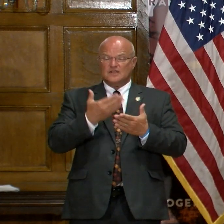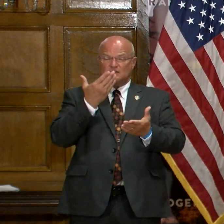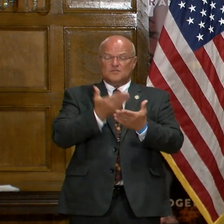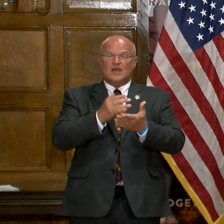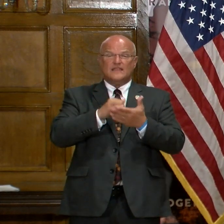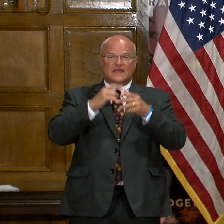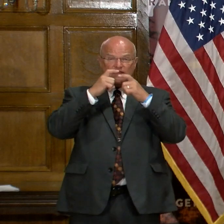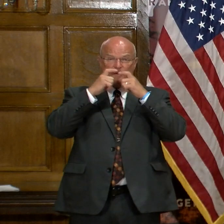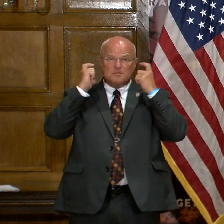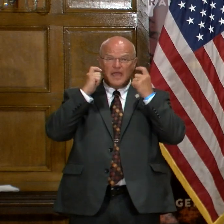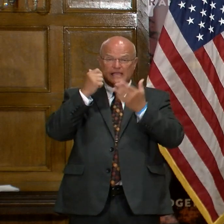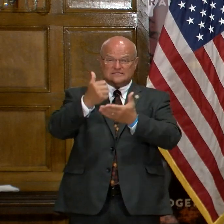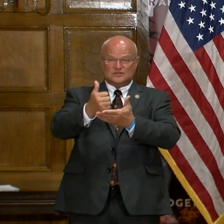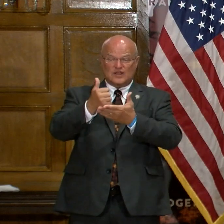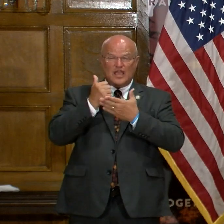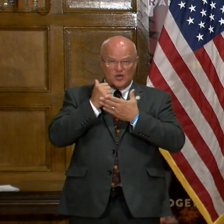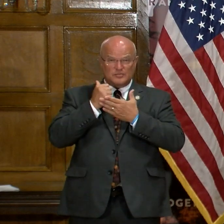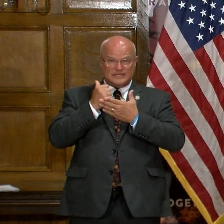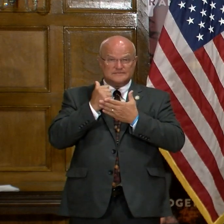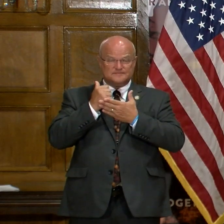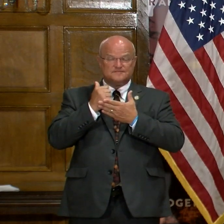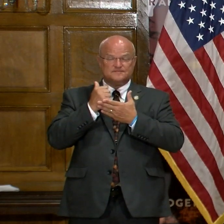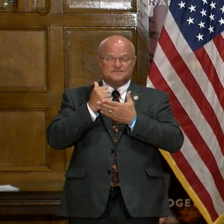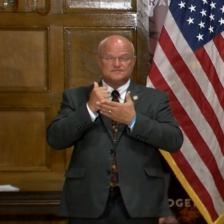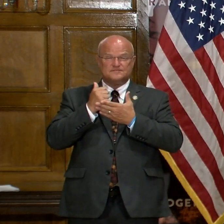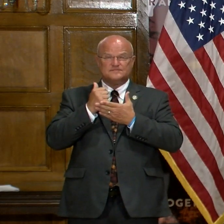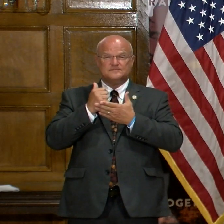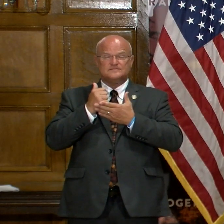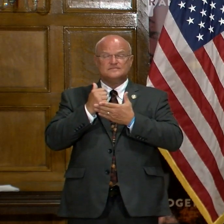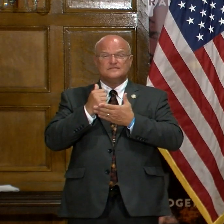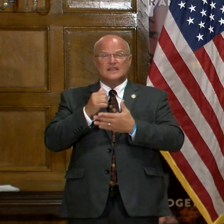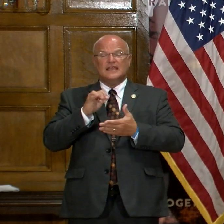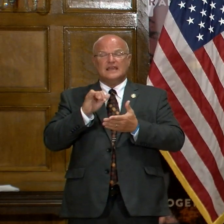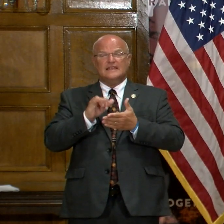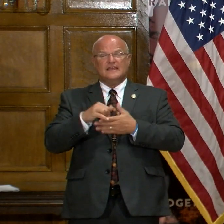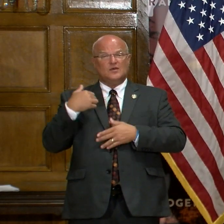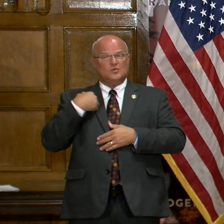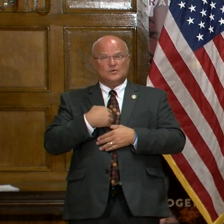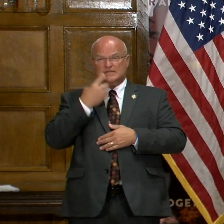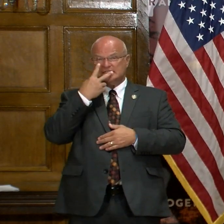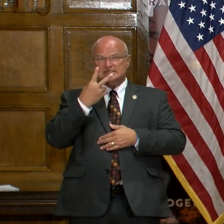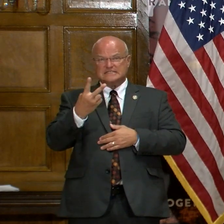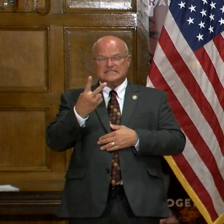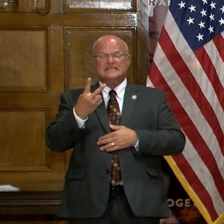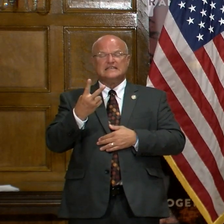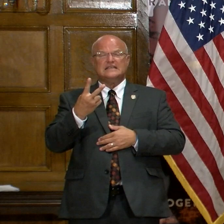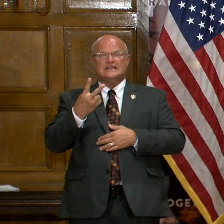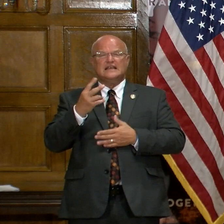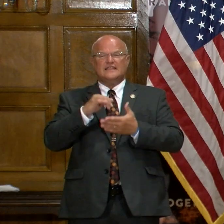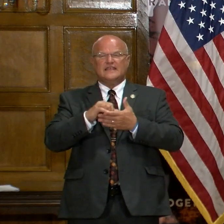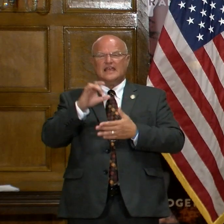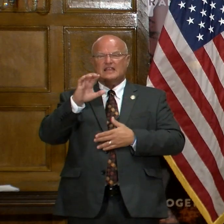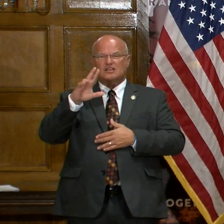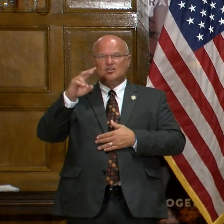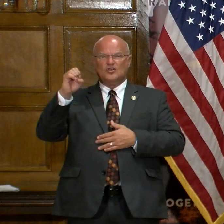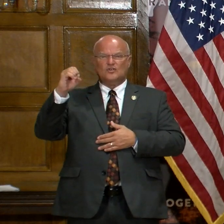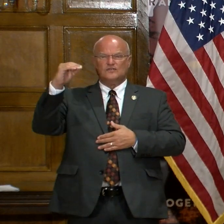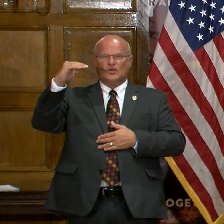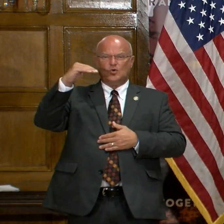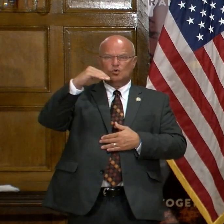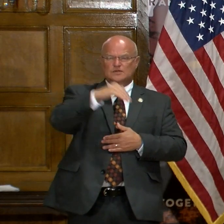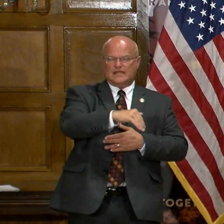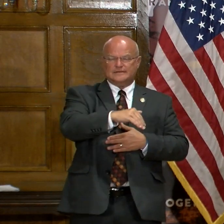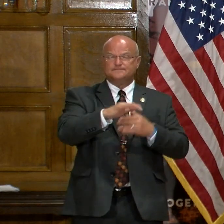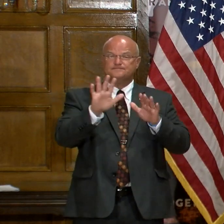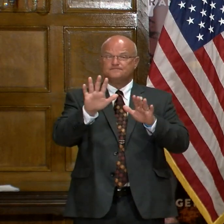evidence that the mask mandate is going into effect, that we're starting to depress the curve. It's important